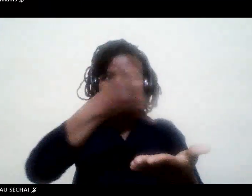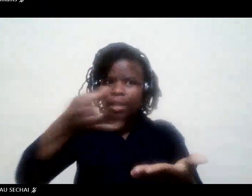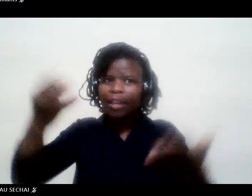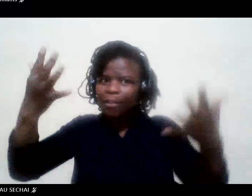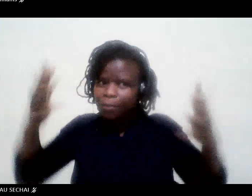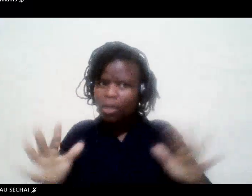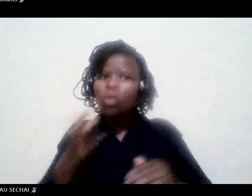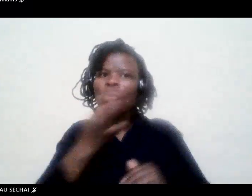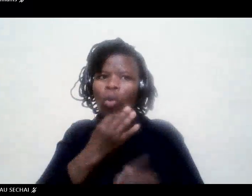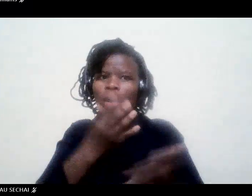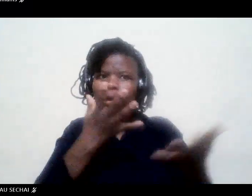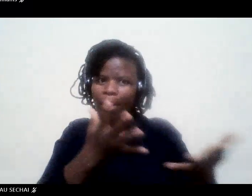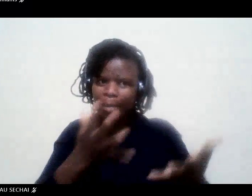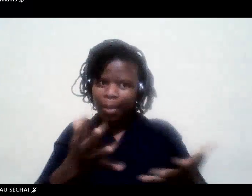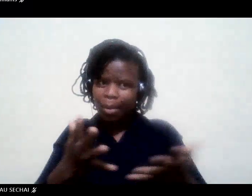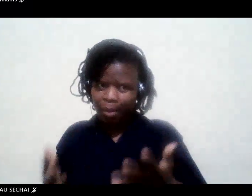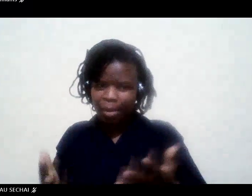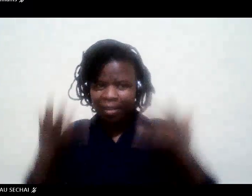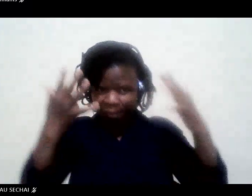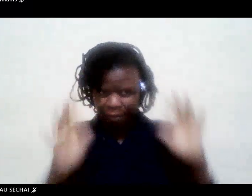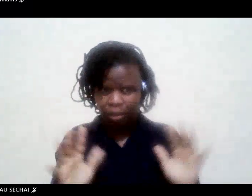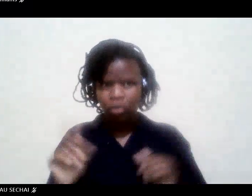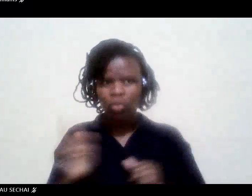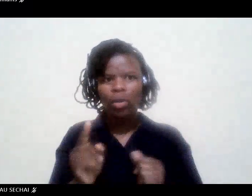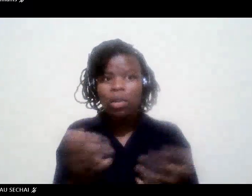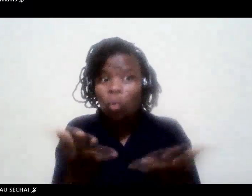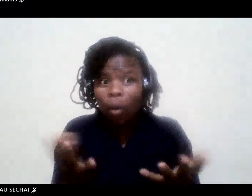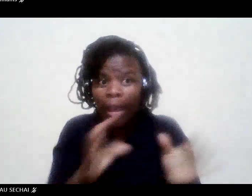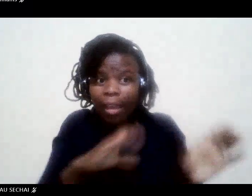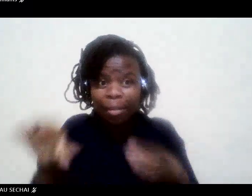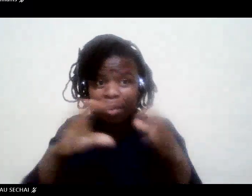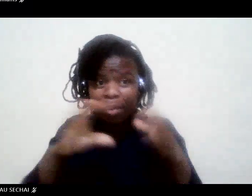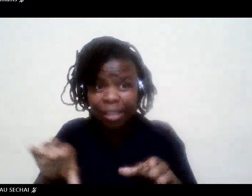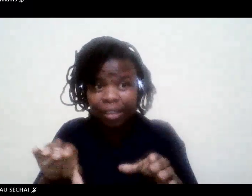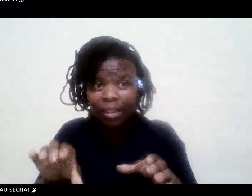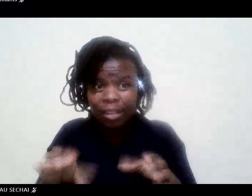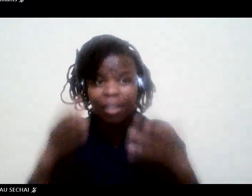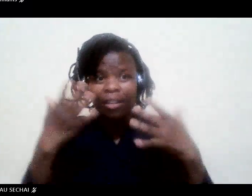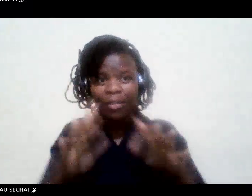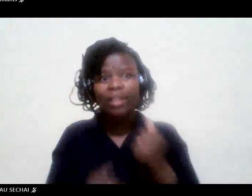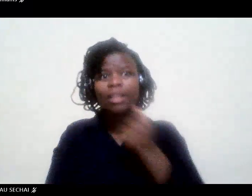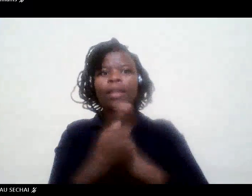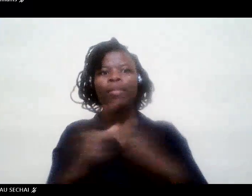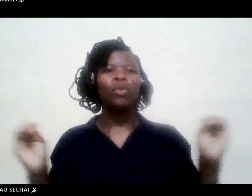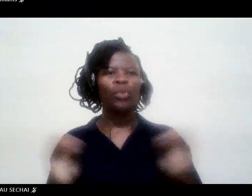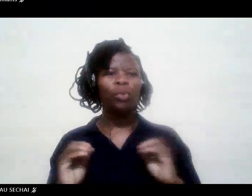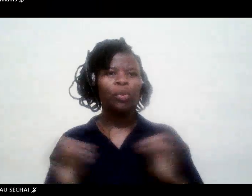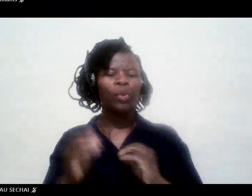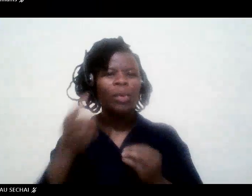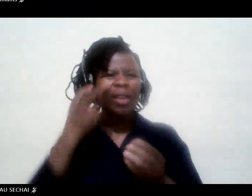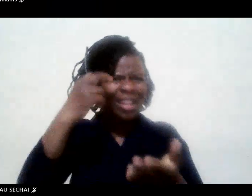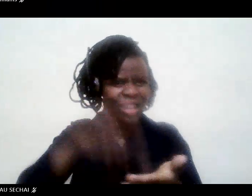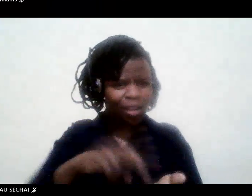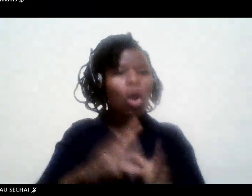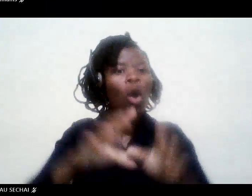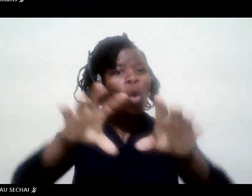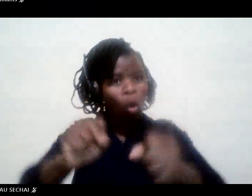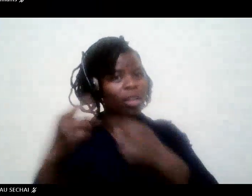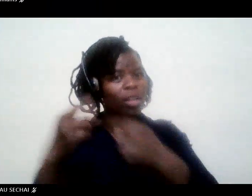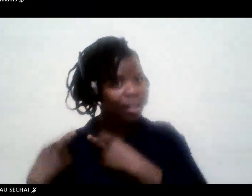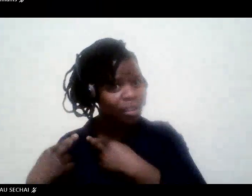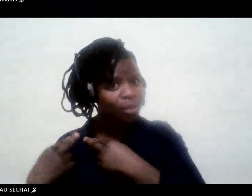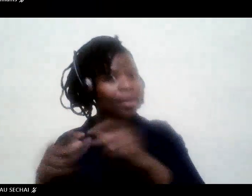this, and saying this, and then where's the implementation? Then it's not happening. Then we have to hold them accountable as